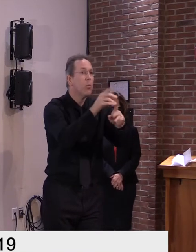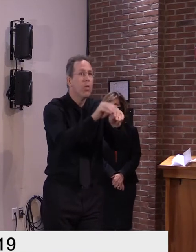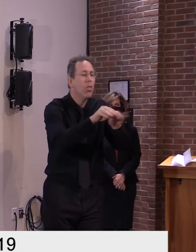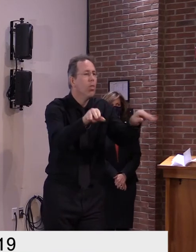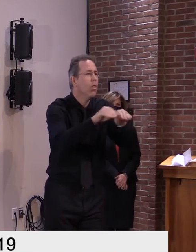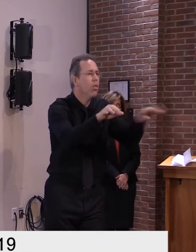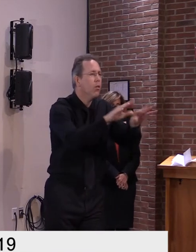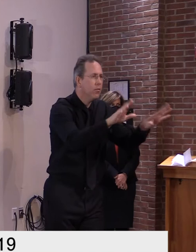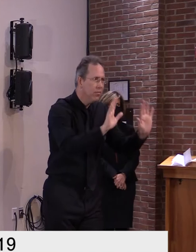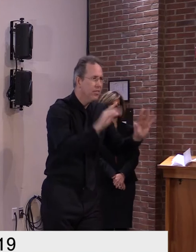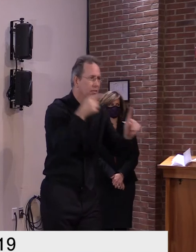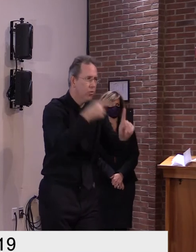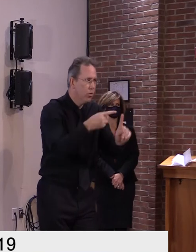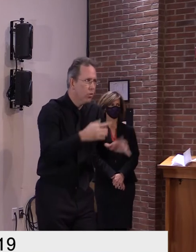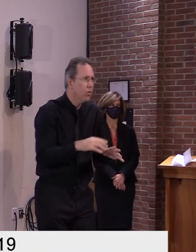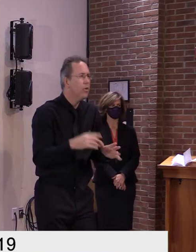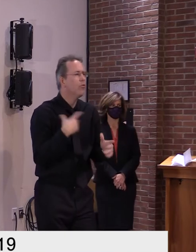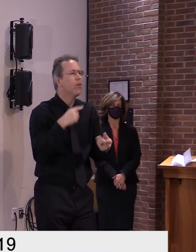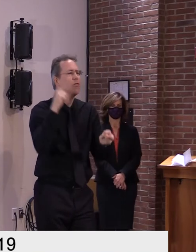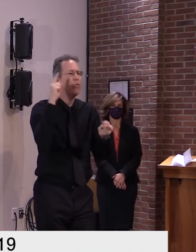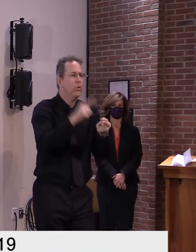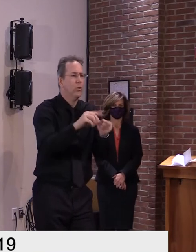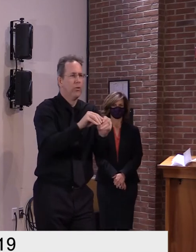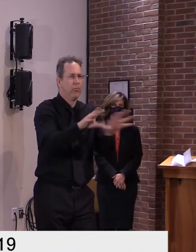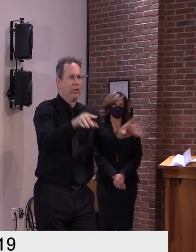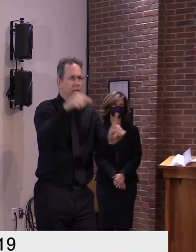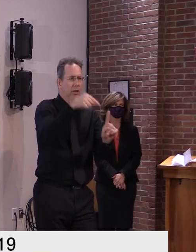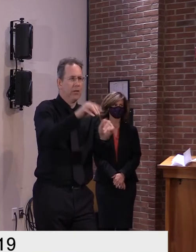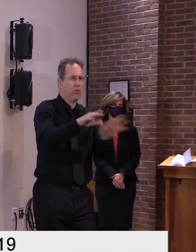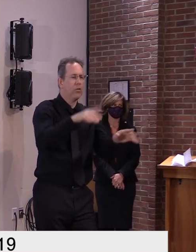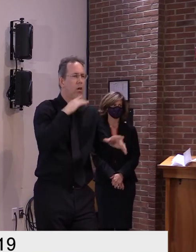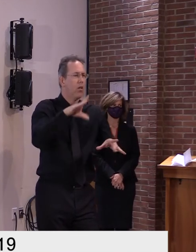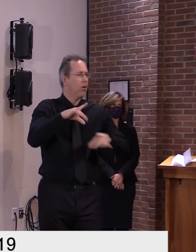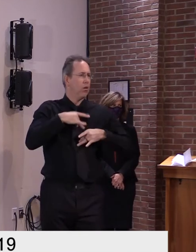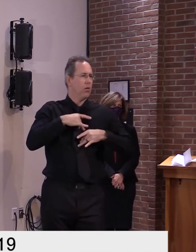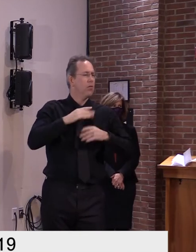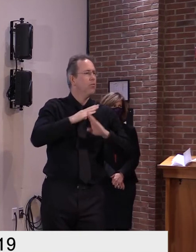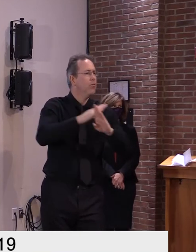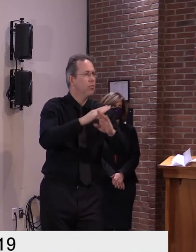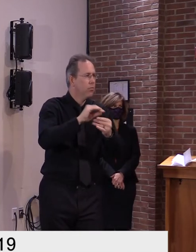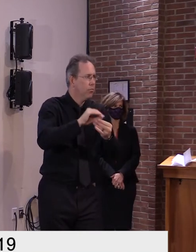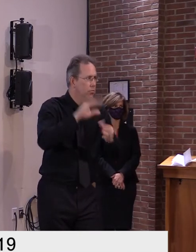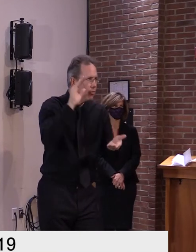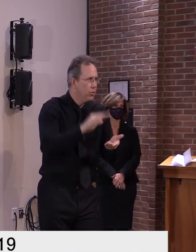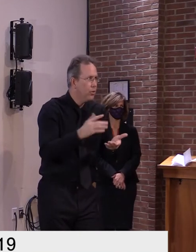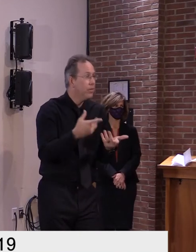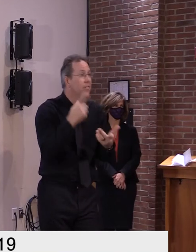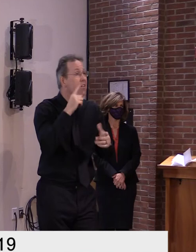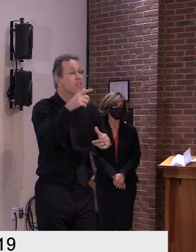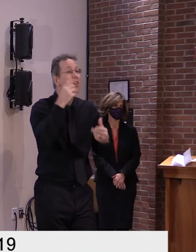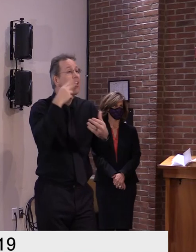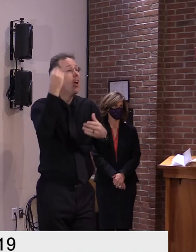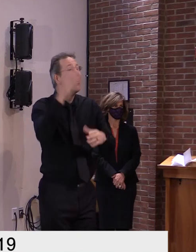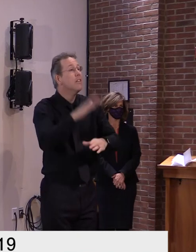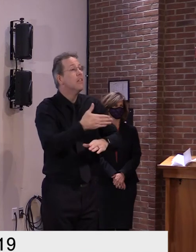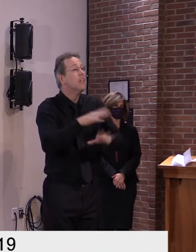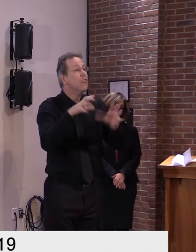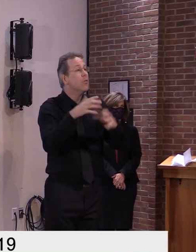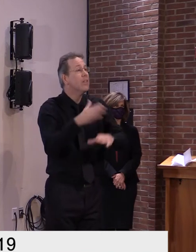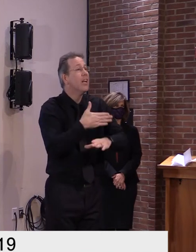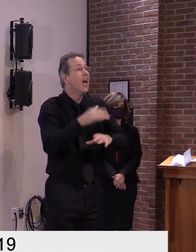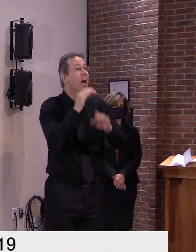by coughing in your presence or sneezing or even singing or talking in your presence or breathing in your